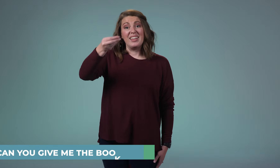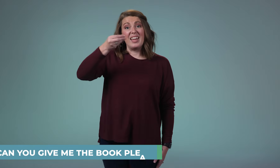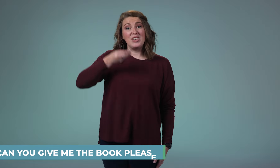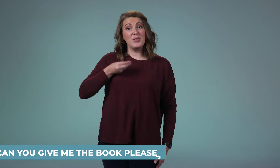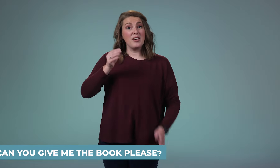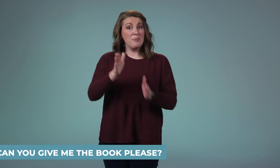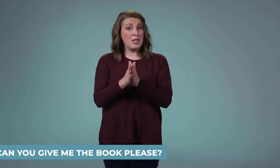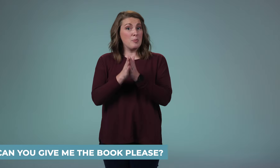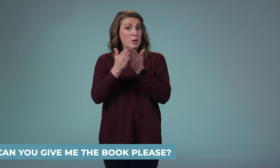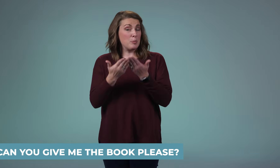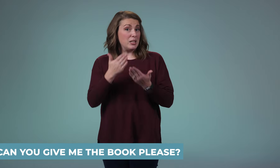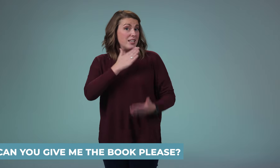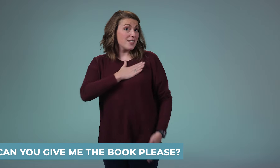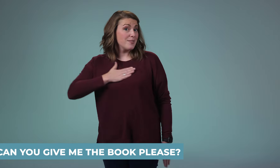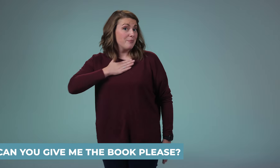Can you give me the book, please?